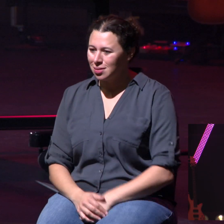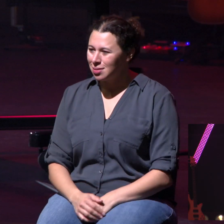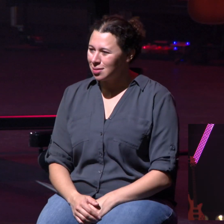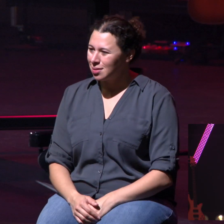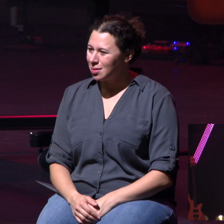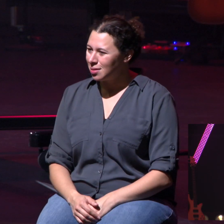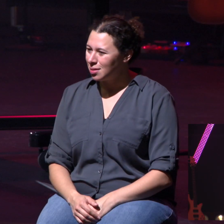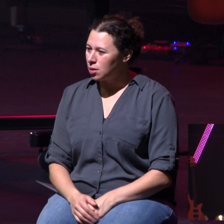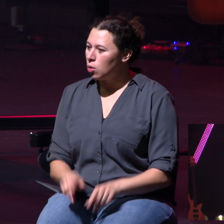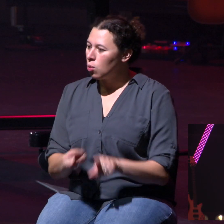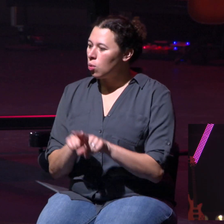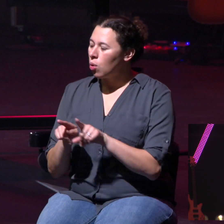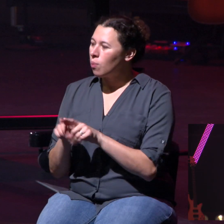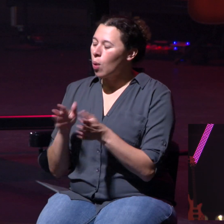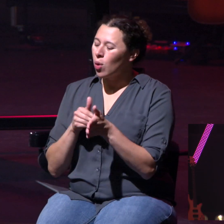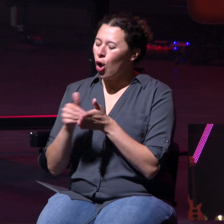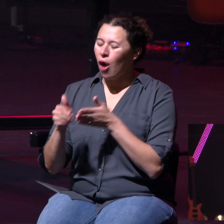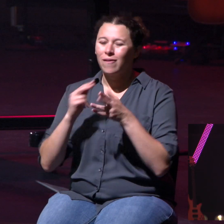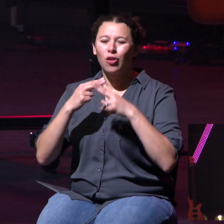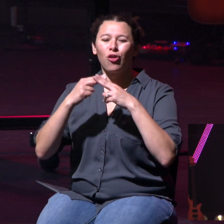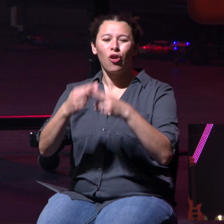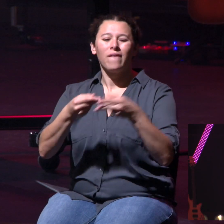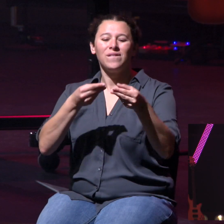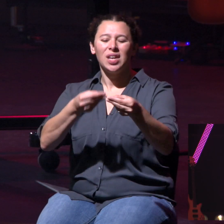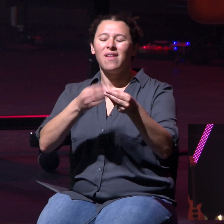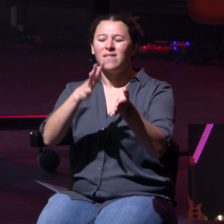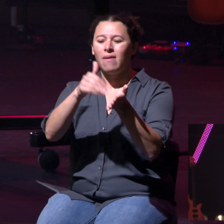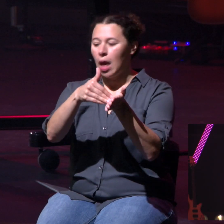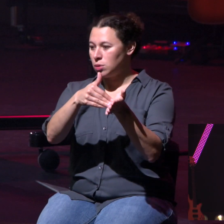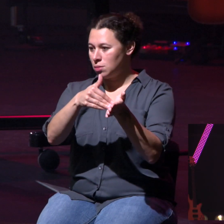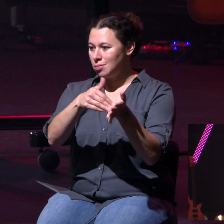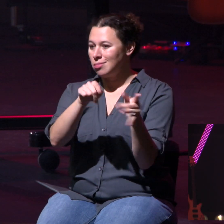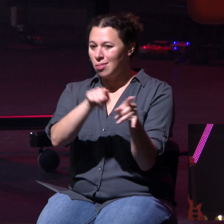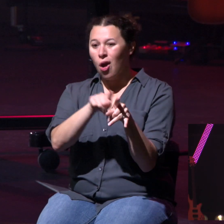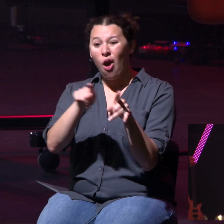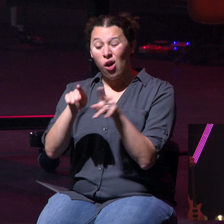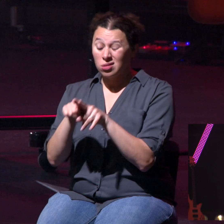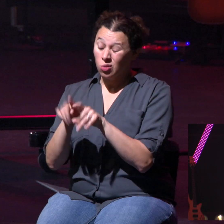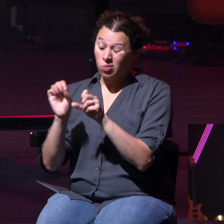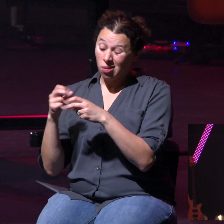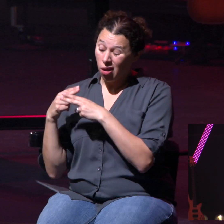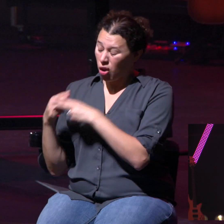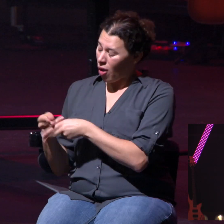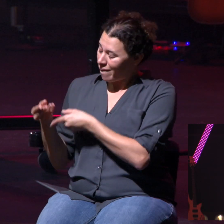feeding of the 5,000 when I wonder if it's just as appropriate to call it the feeding of the 12.